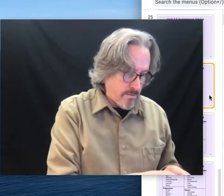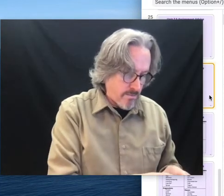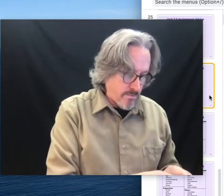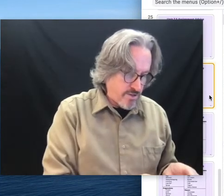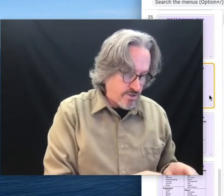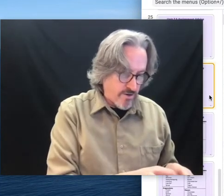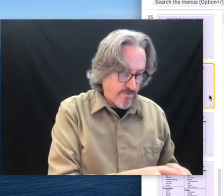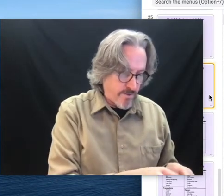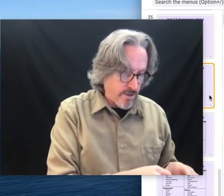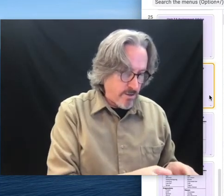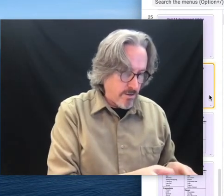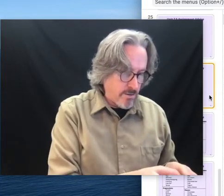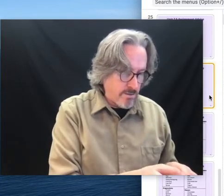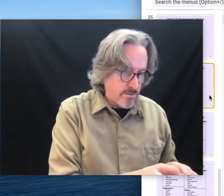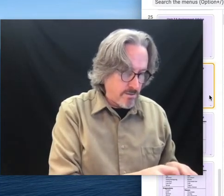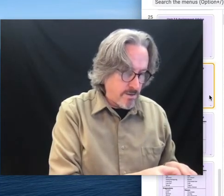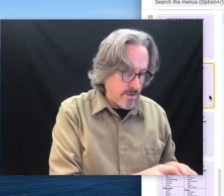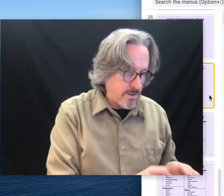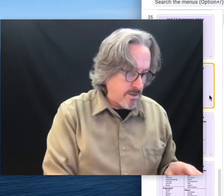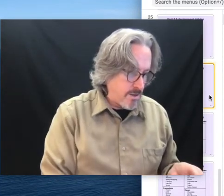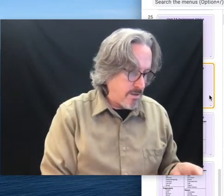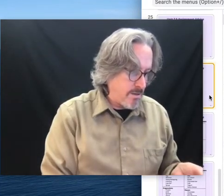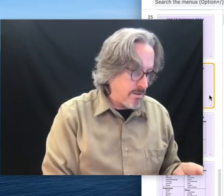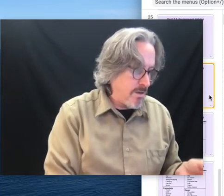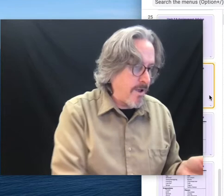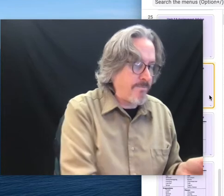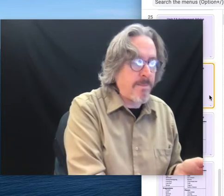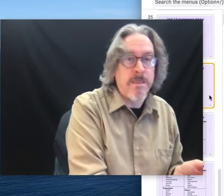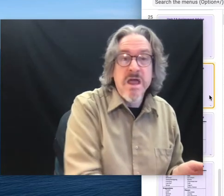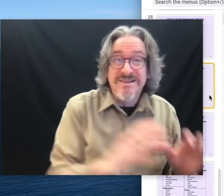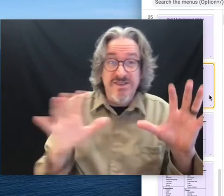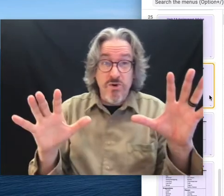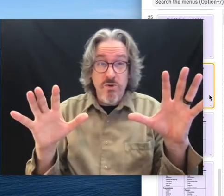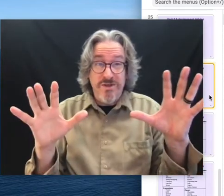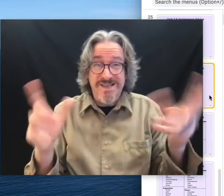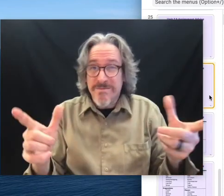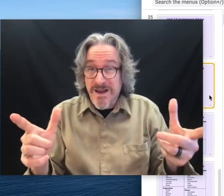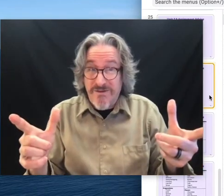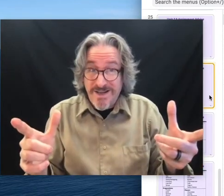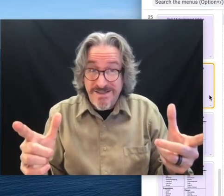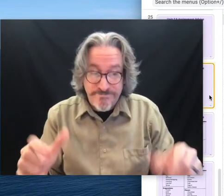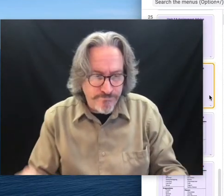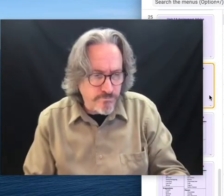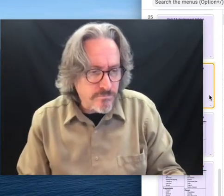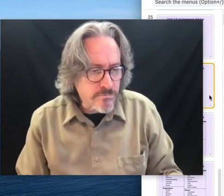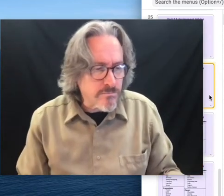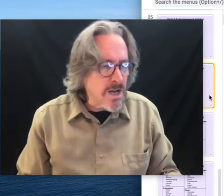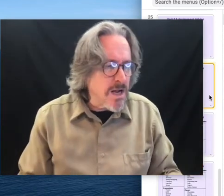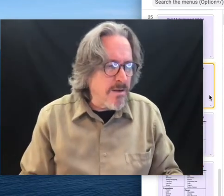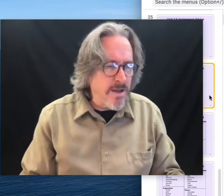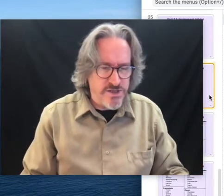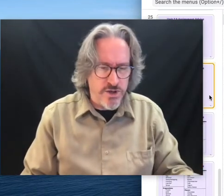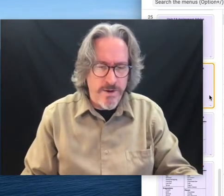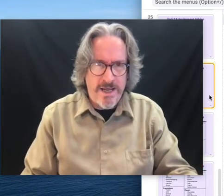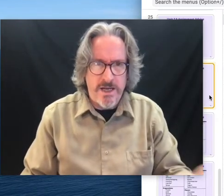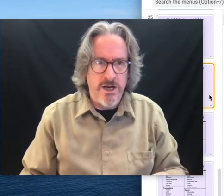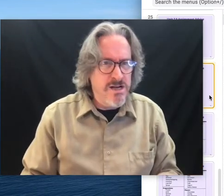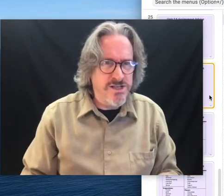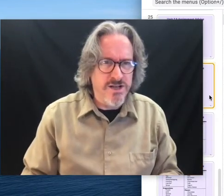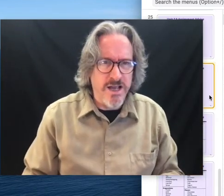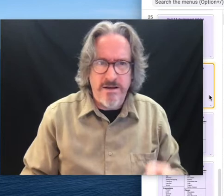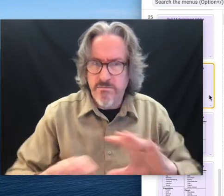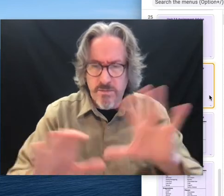Okay, let's turn off my ringer. Okay, so the assignment advice as you're going